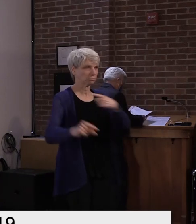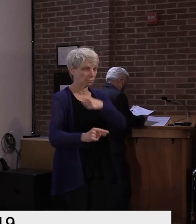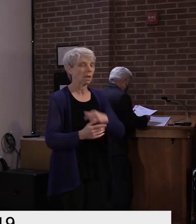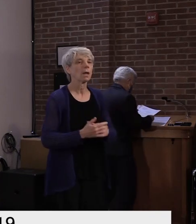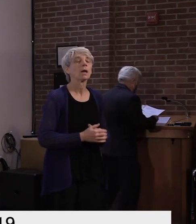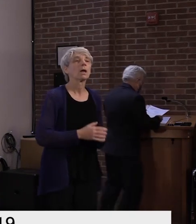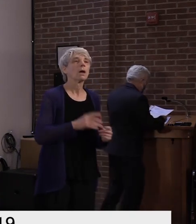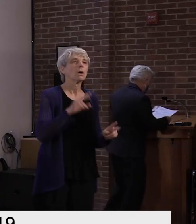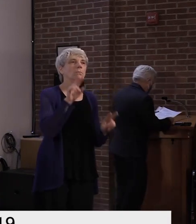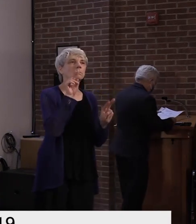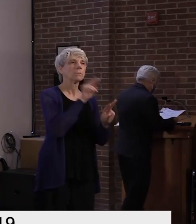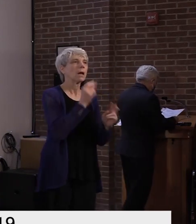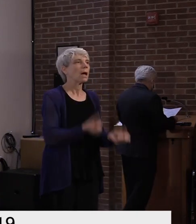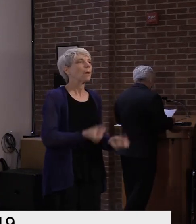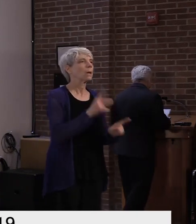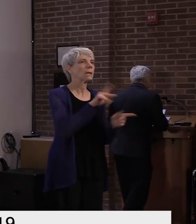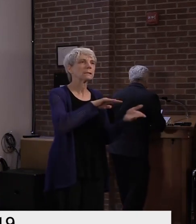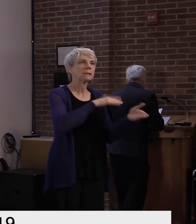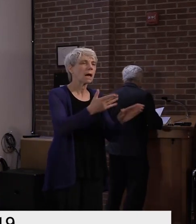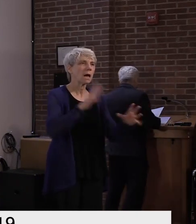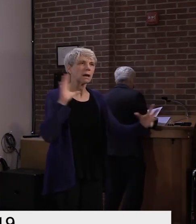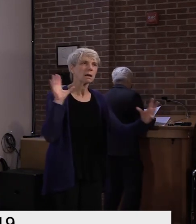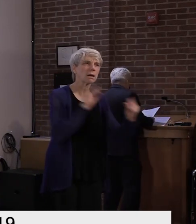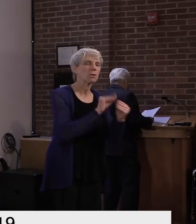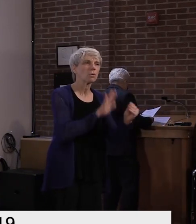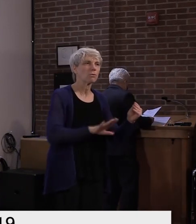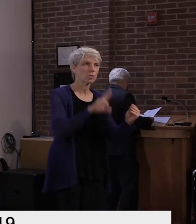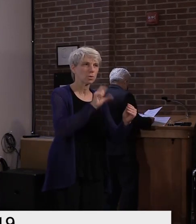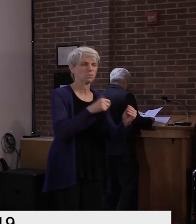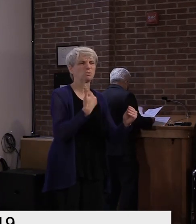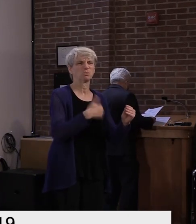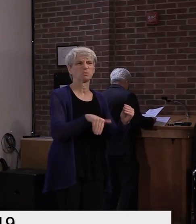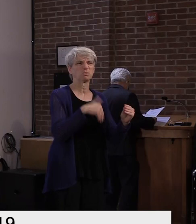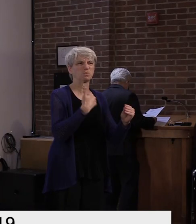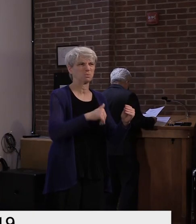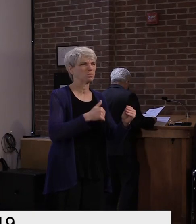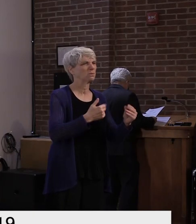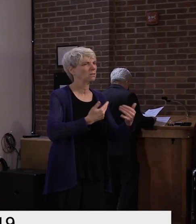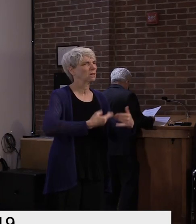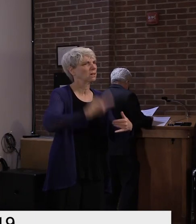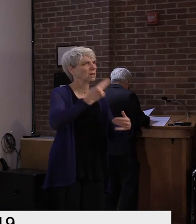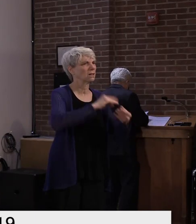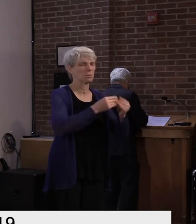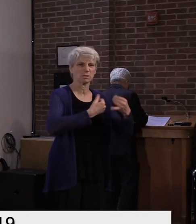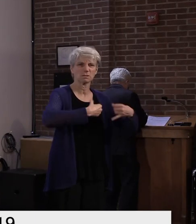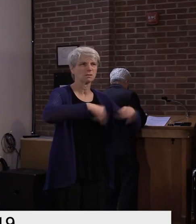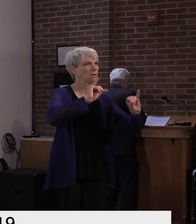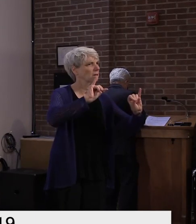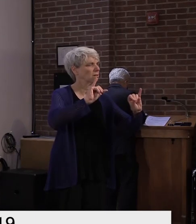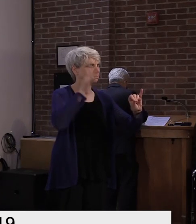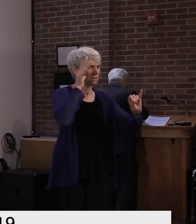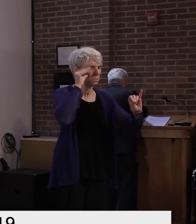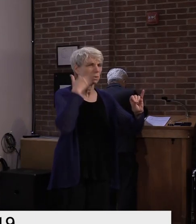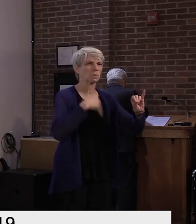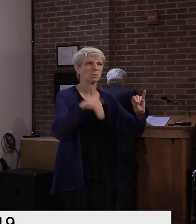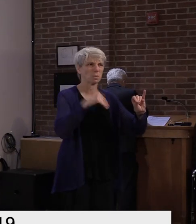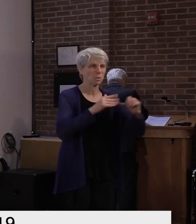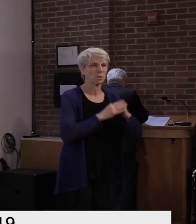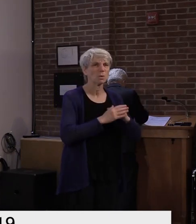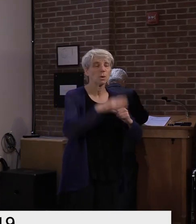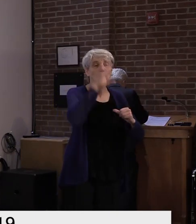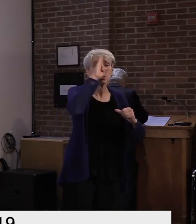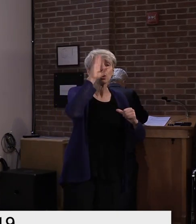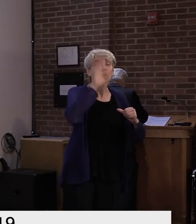again, these unfortunately continue to be pretty stubborn and stay relatively high. Death, of course, as we've discussed, is a